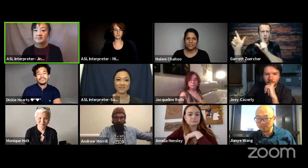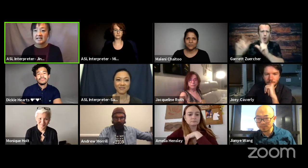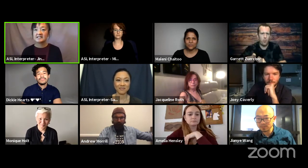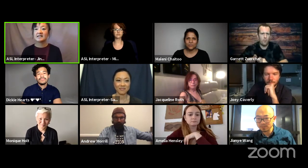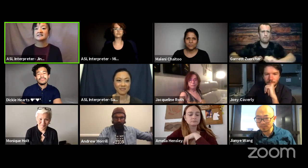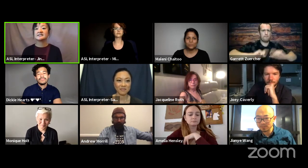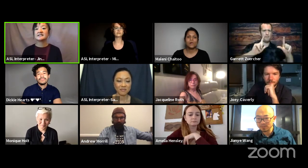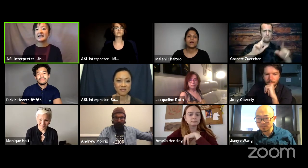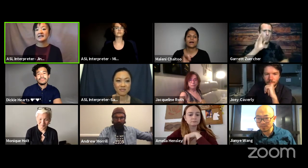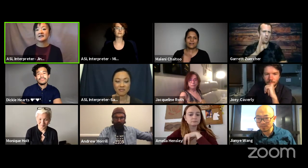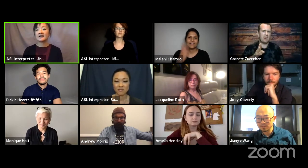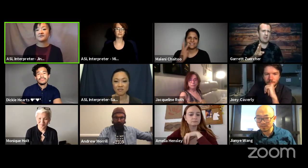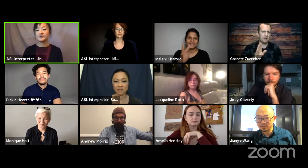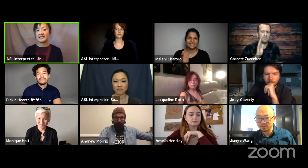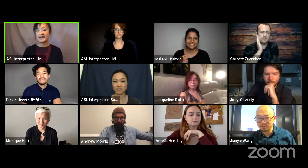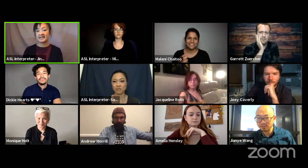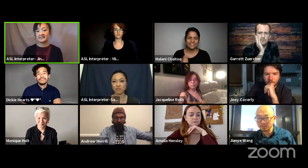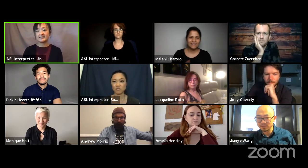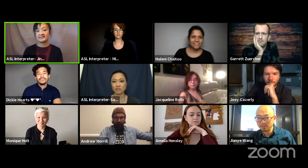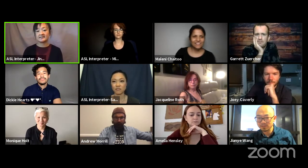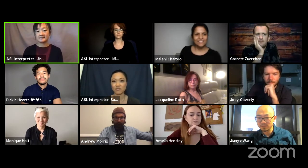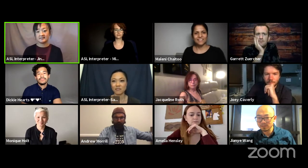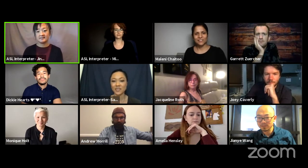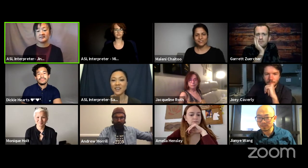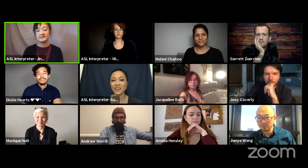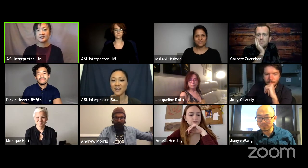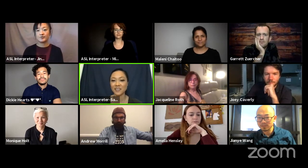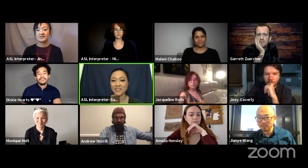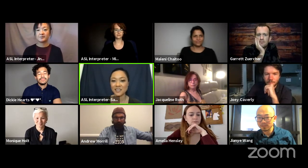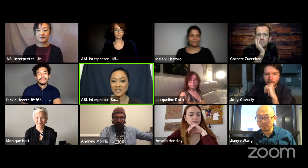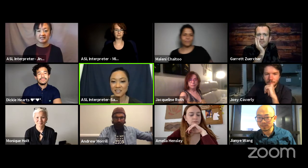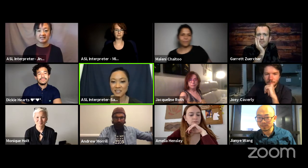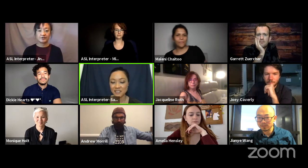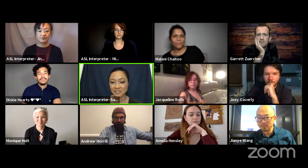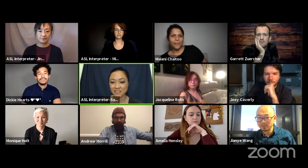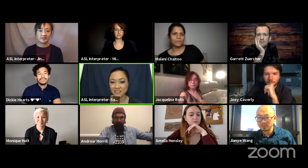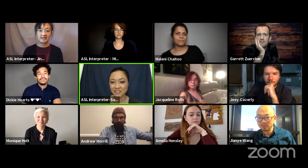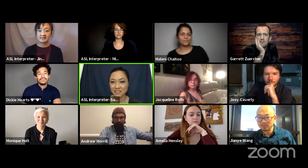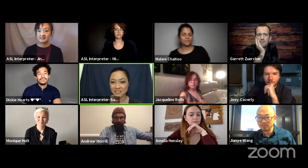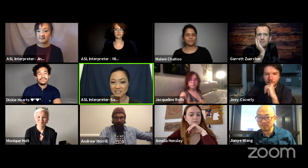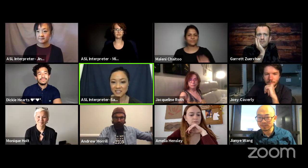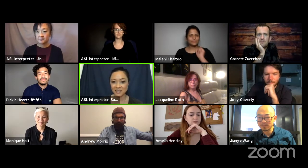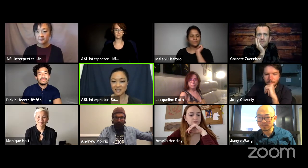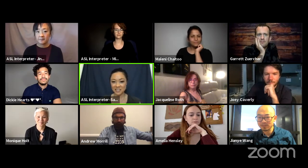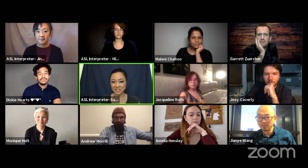And it does take a few seconds to bring the person into the room with us. I see her.